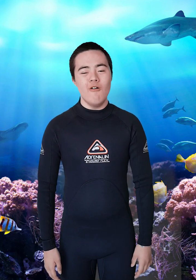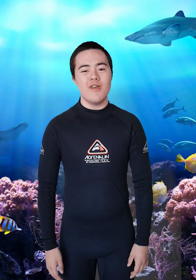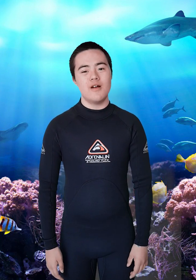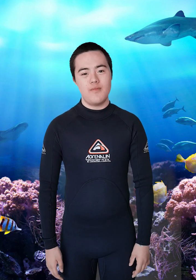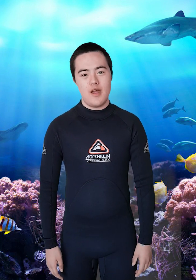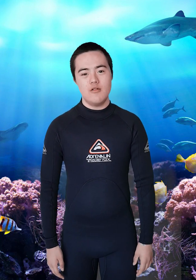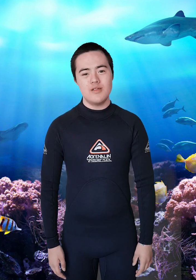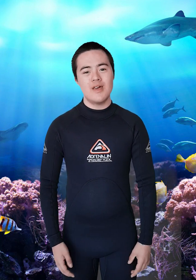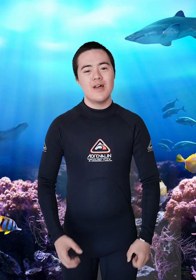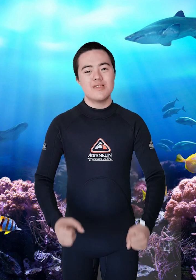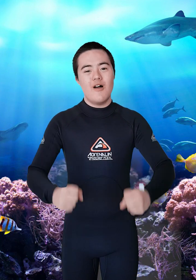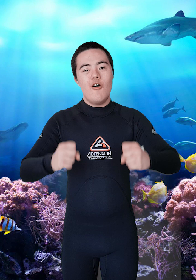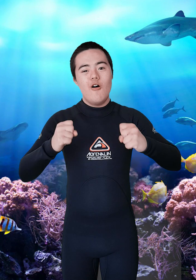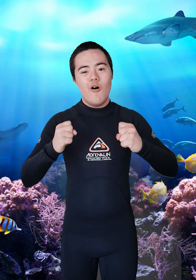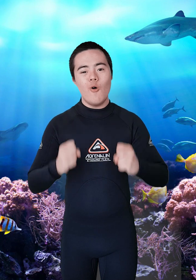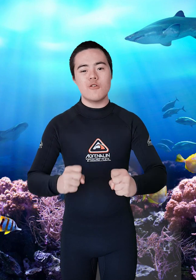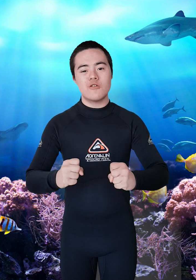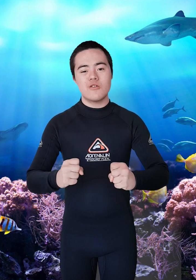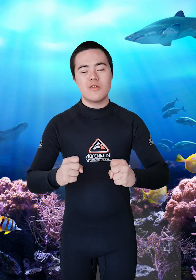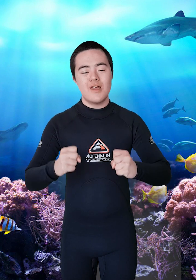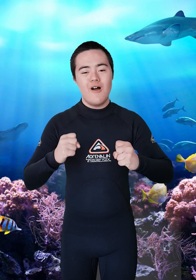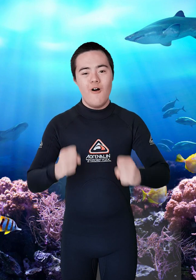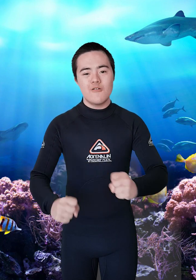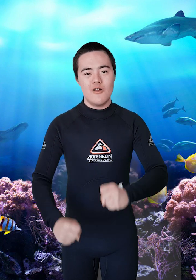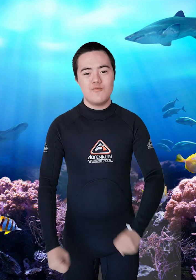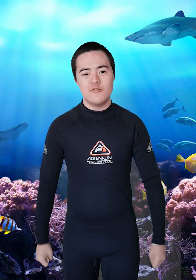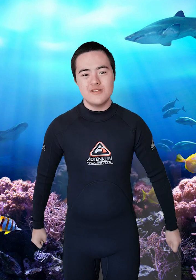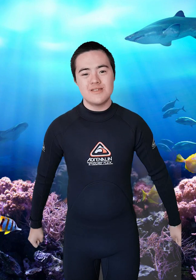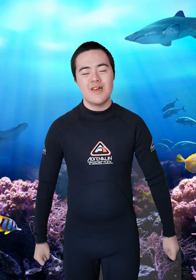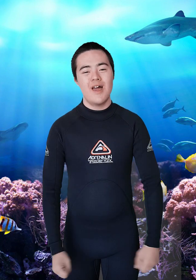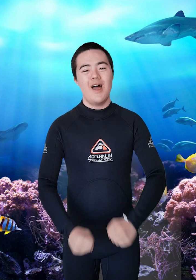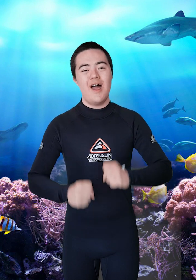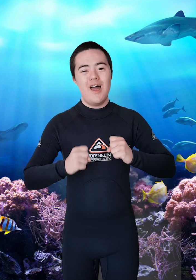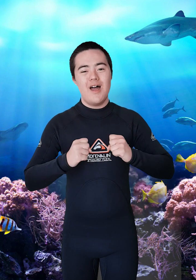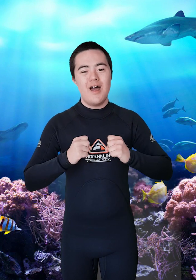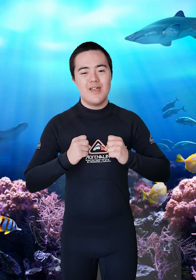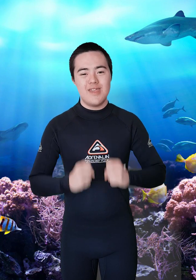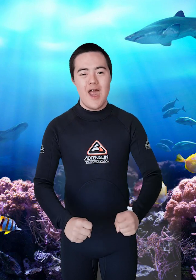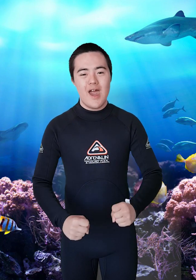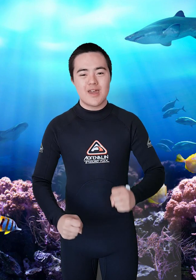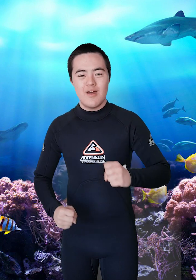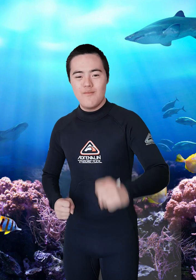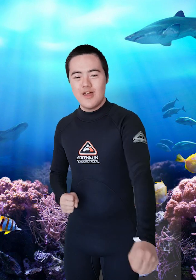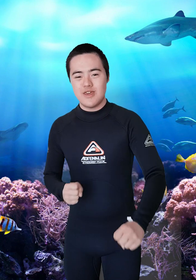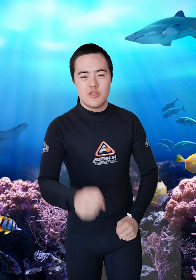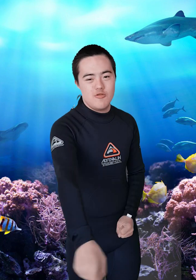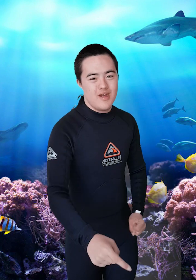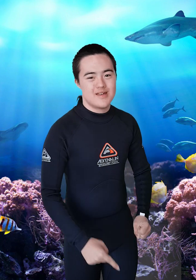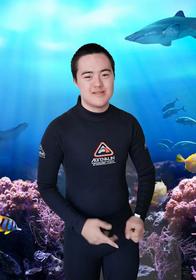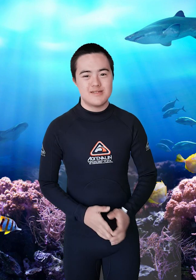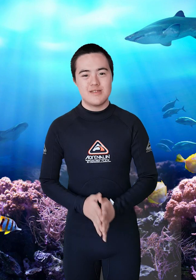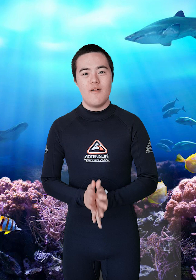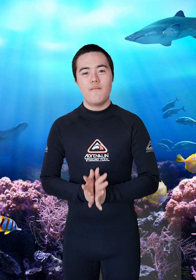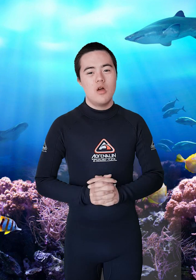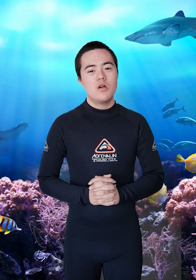talking about the octopus attack magic tricks.